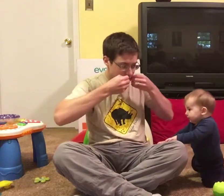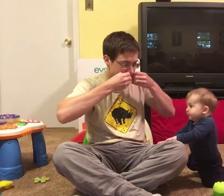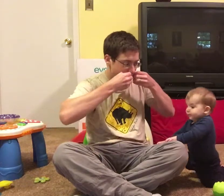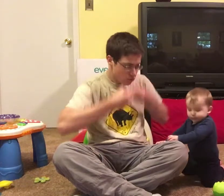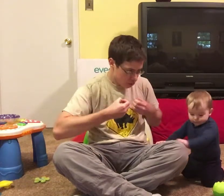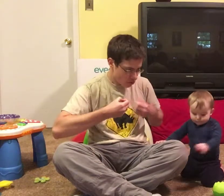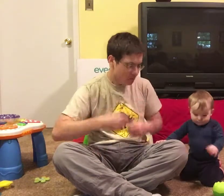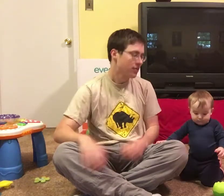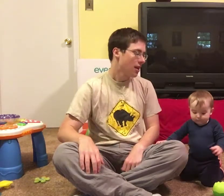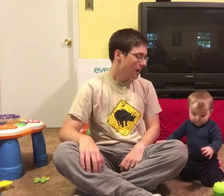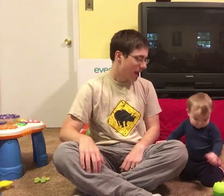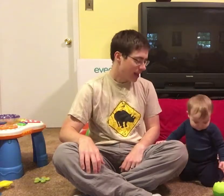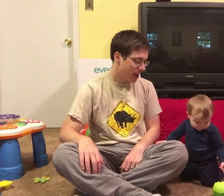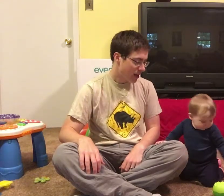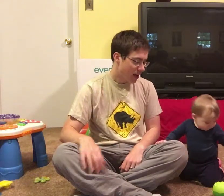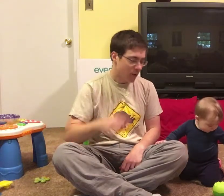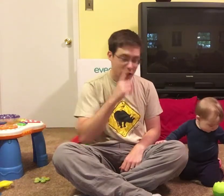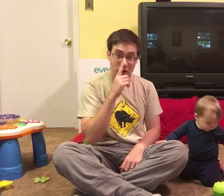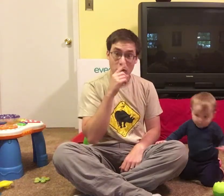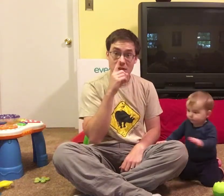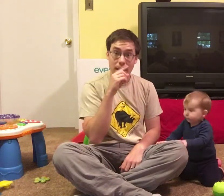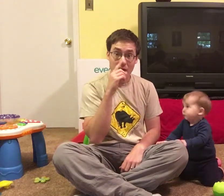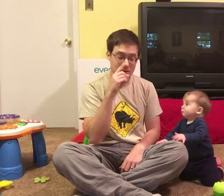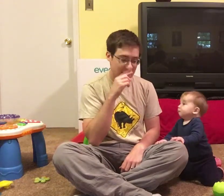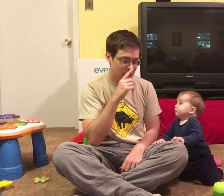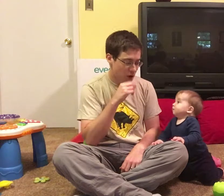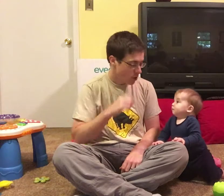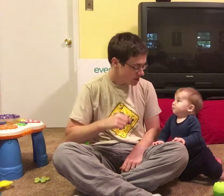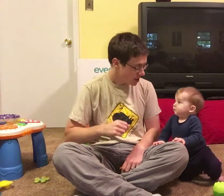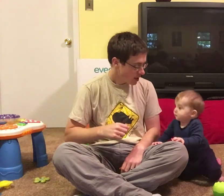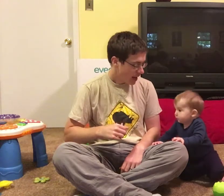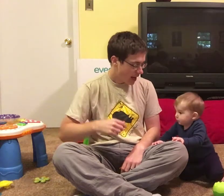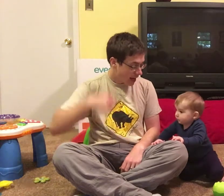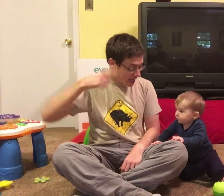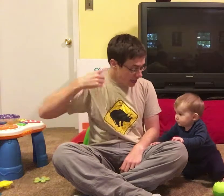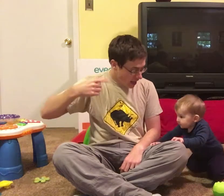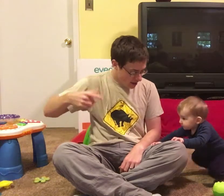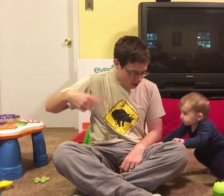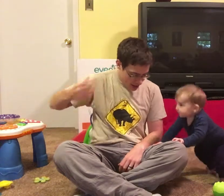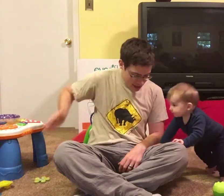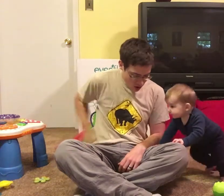and go, hurr. And then we learned, of course, mouse flicking the nose. And hyena, crazy